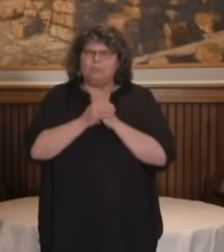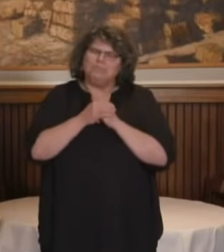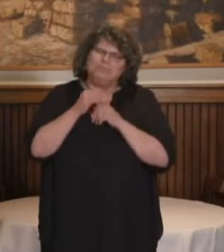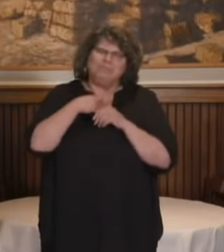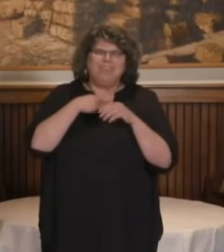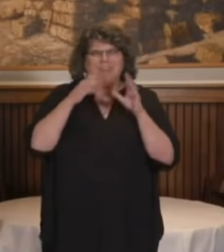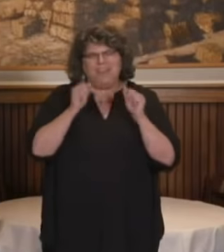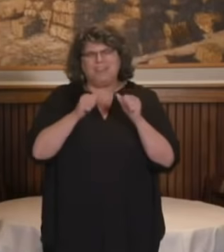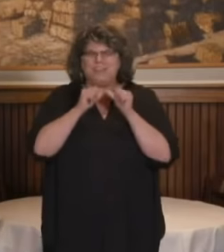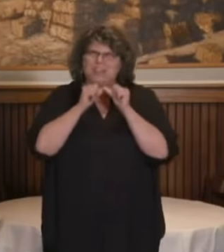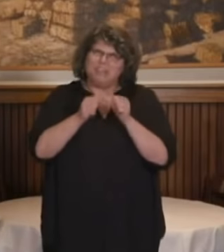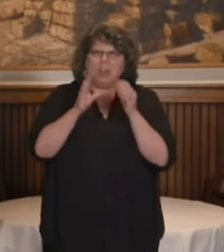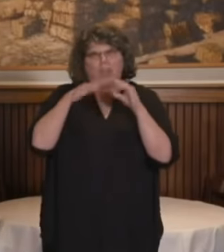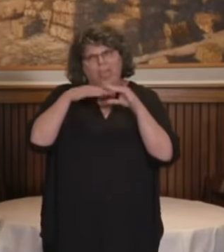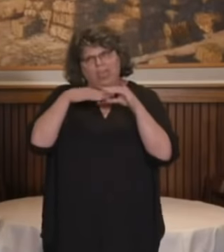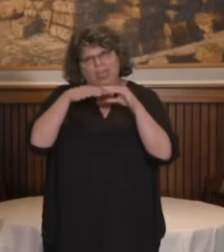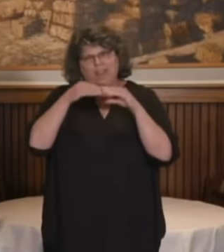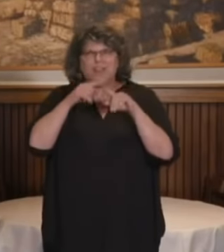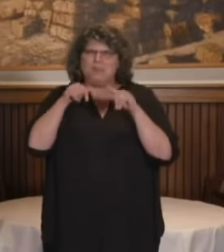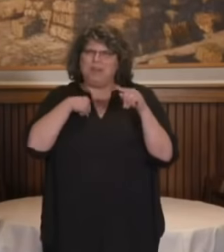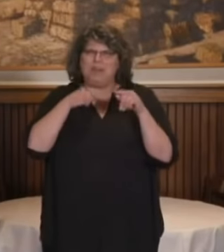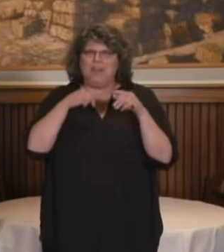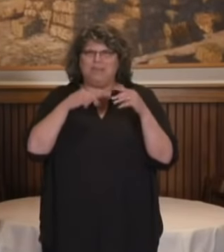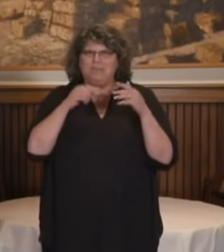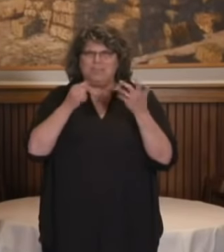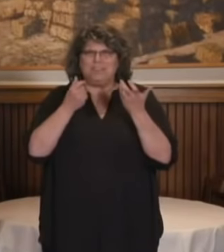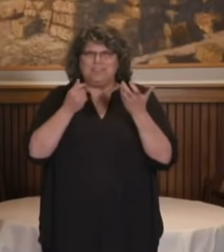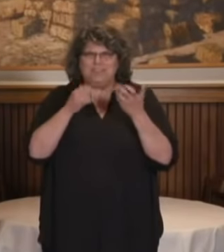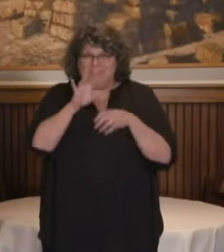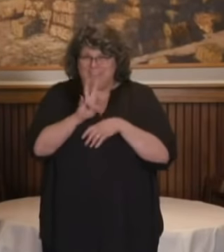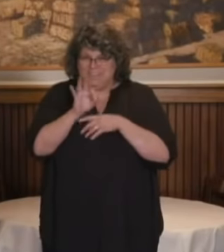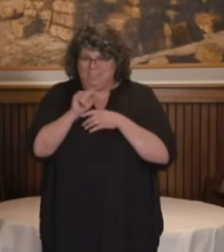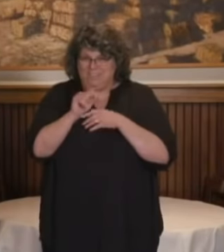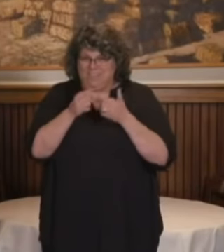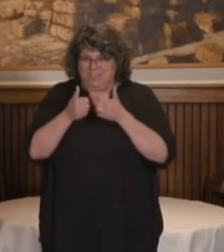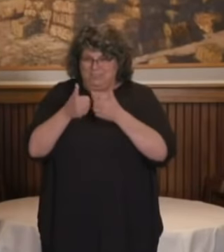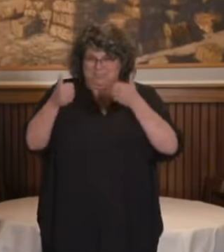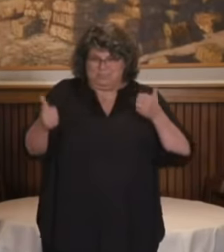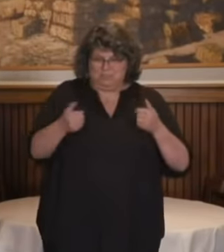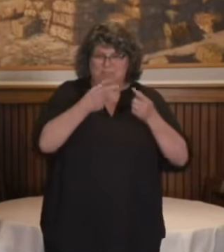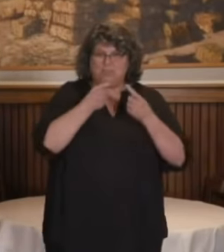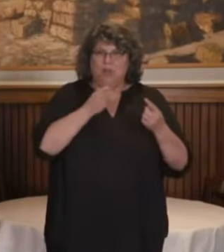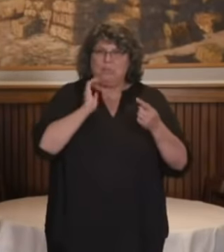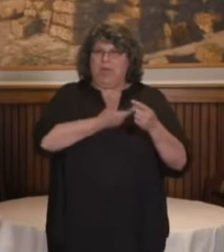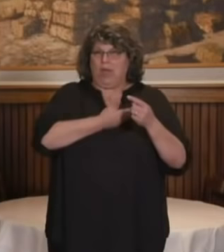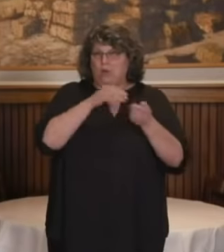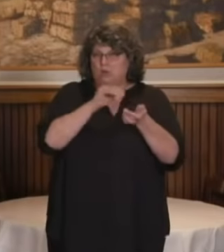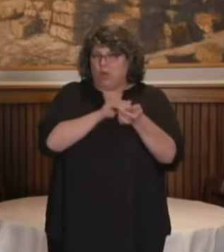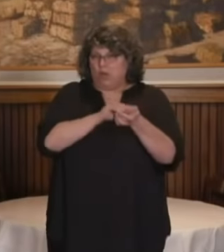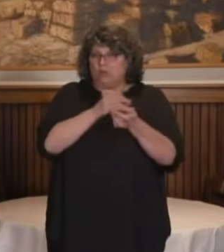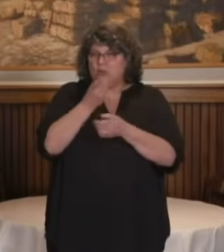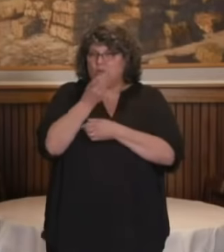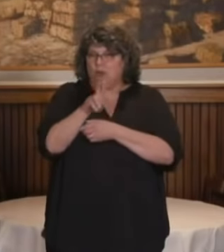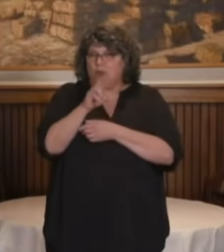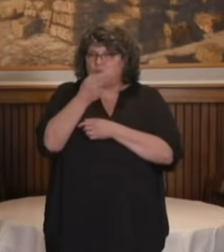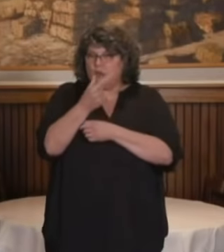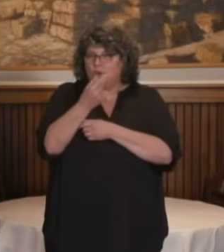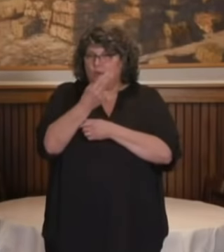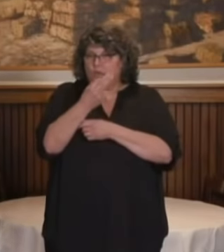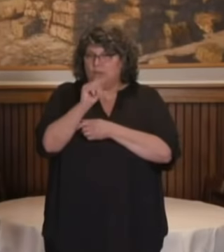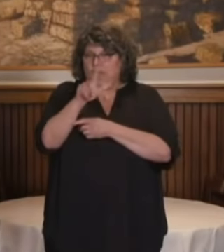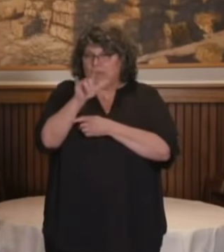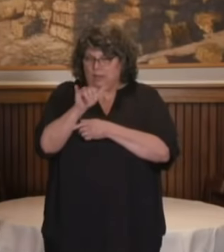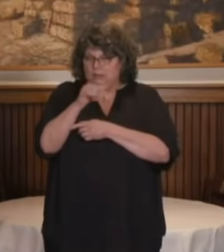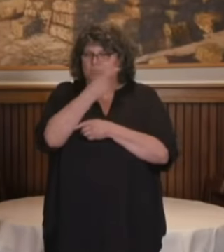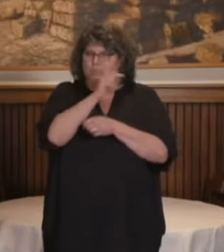continue down this path, but I'm sitting here just 7 feet away from our doctor, Dr. Galley, who's